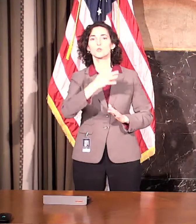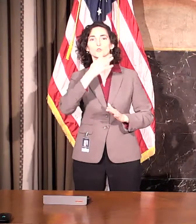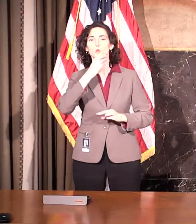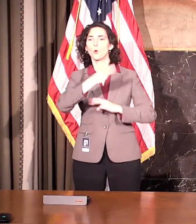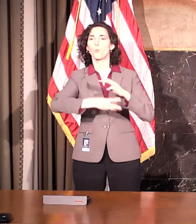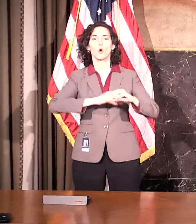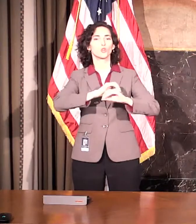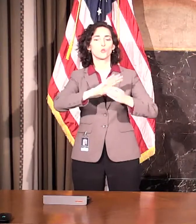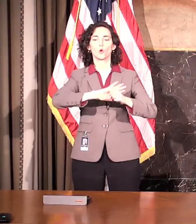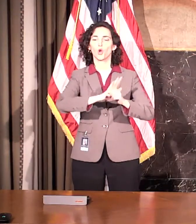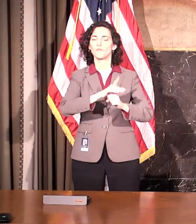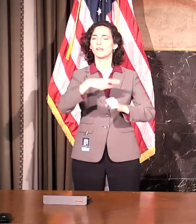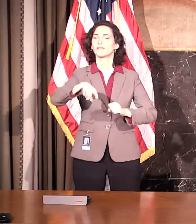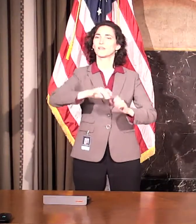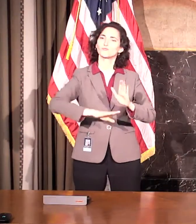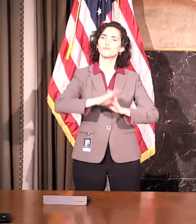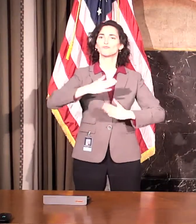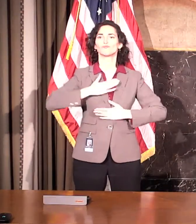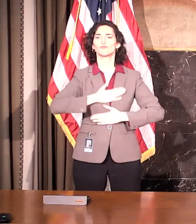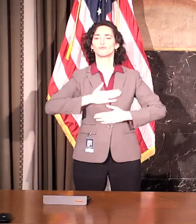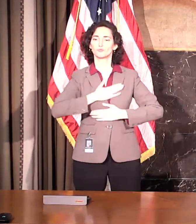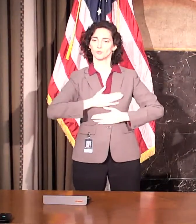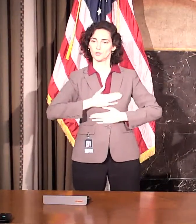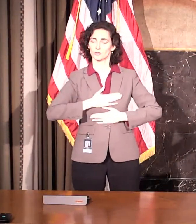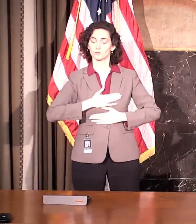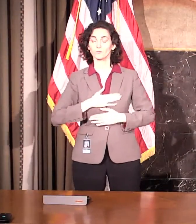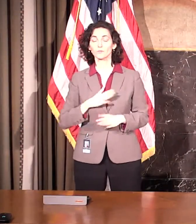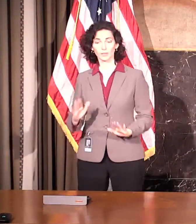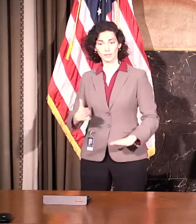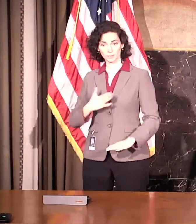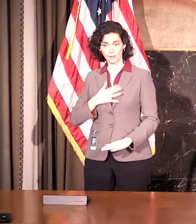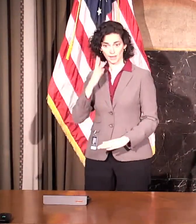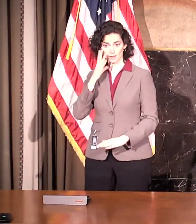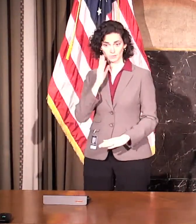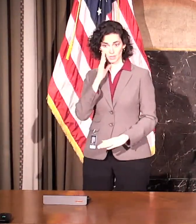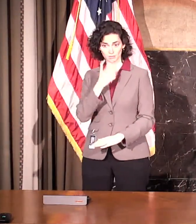future. What I took away from that experience is,